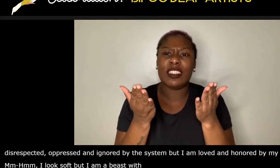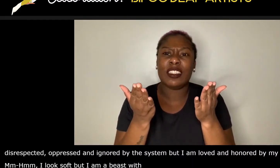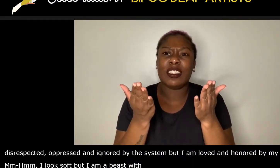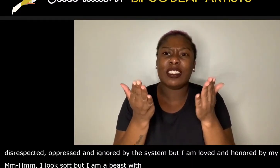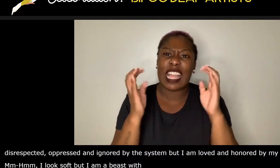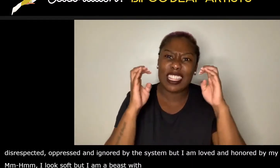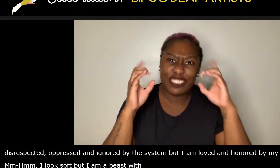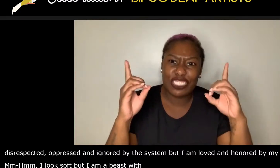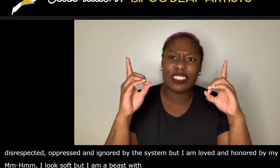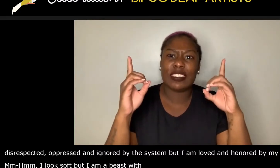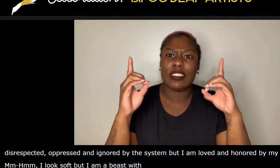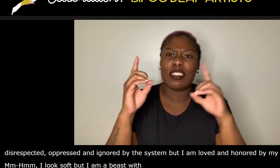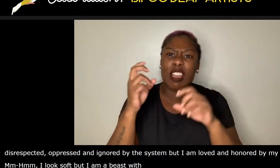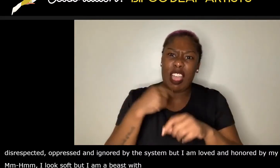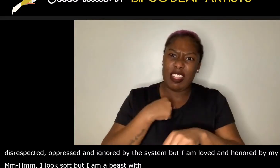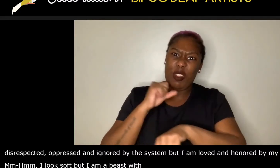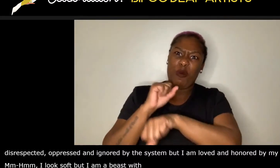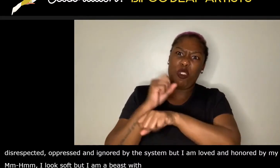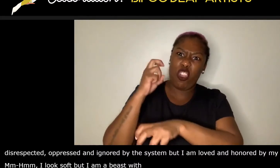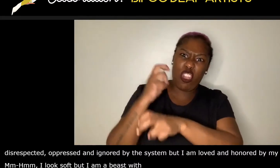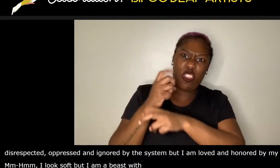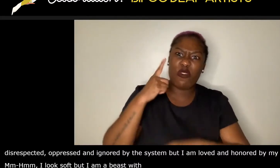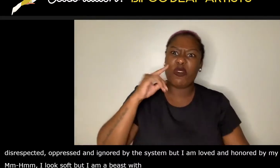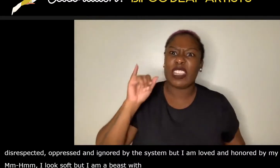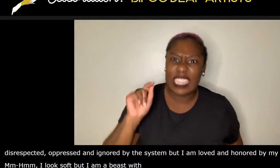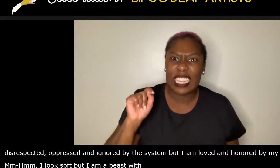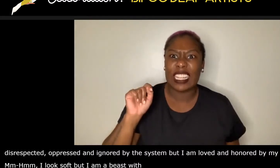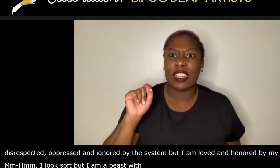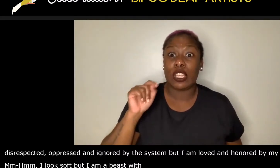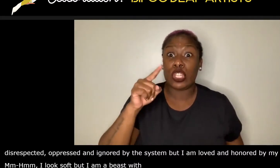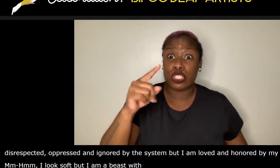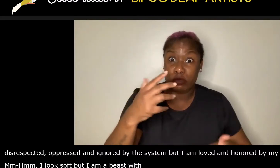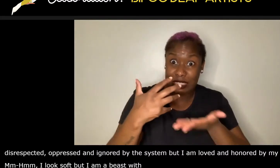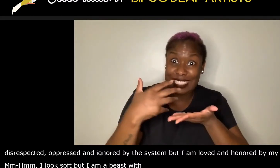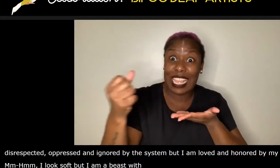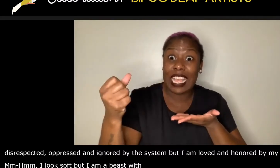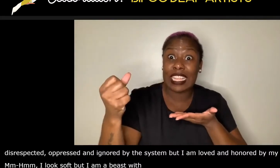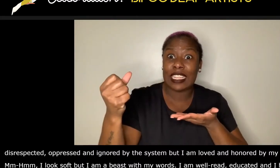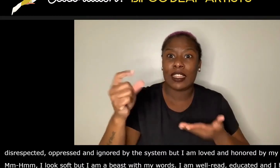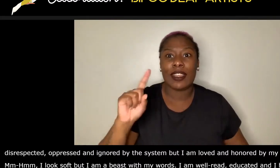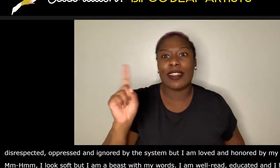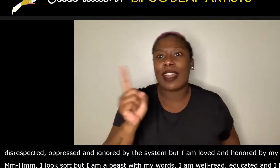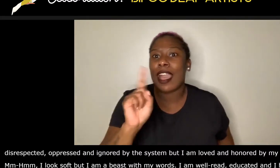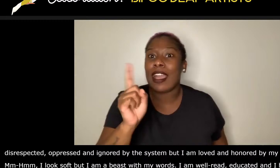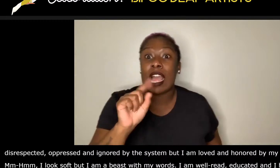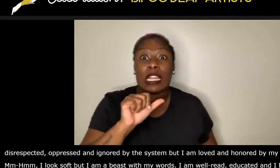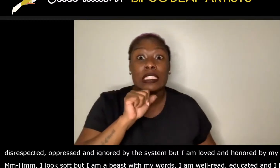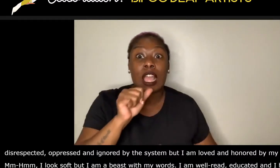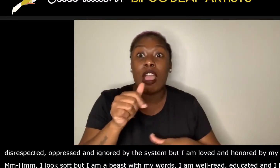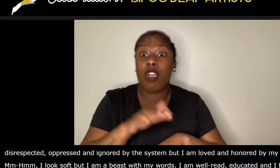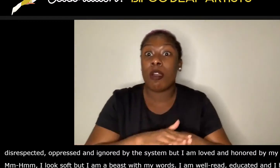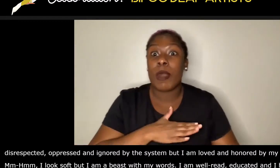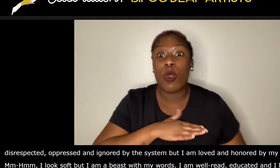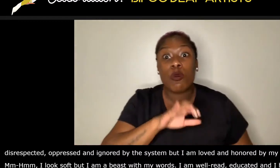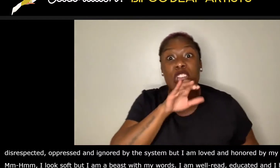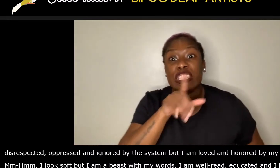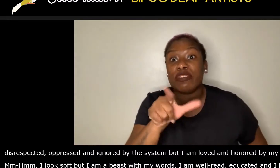I'm well-read, educated, and I worked hard for that. You think you can take